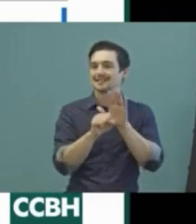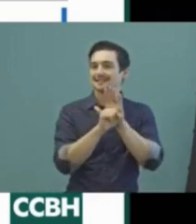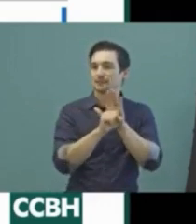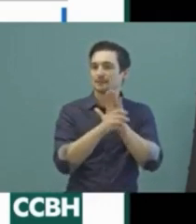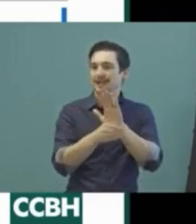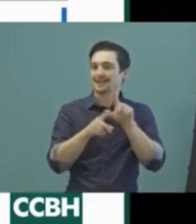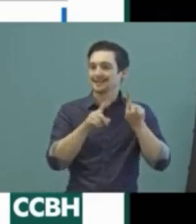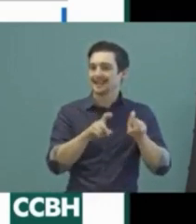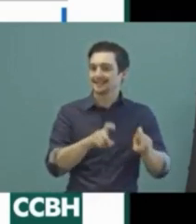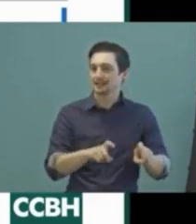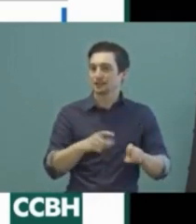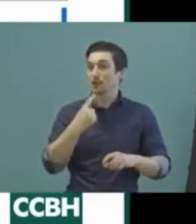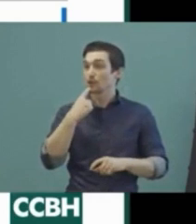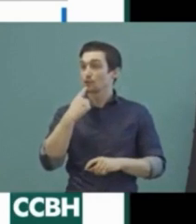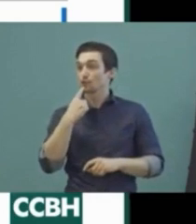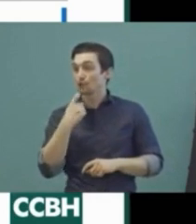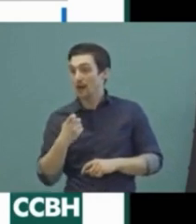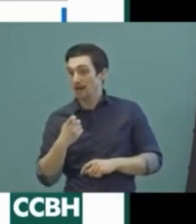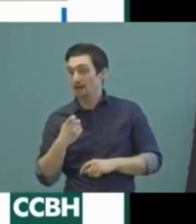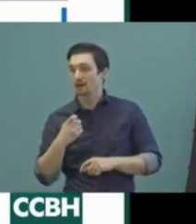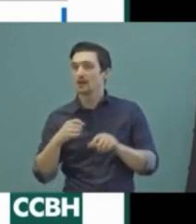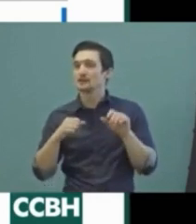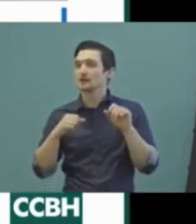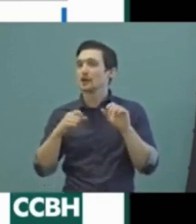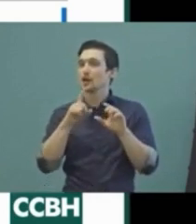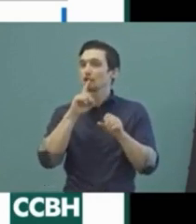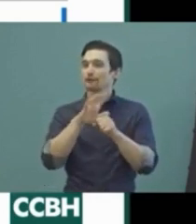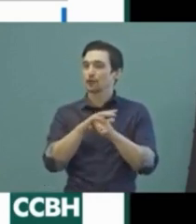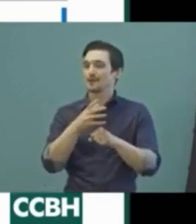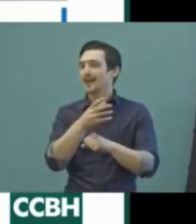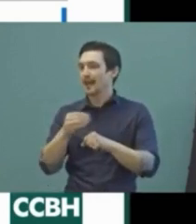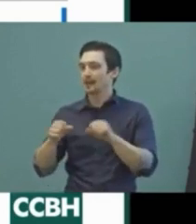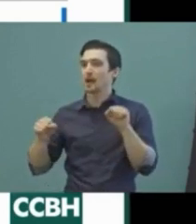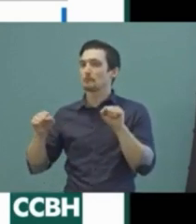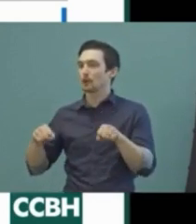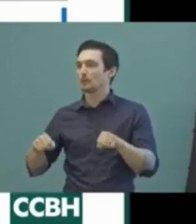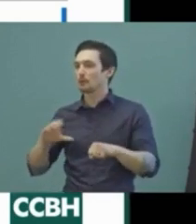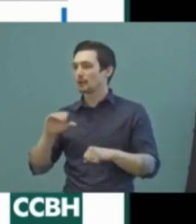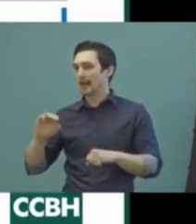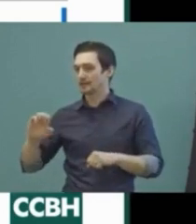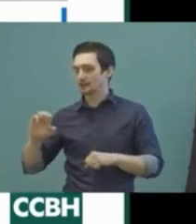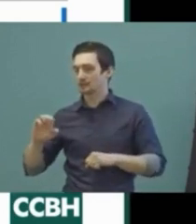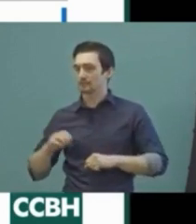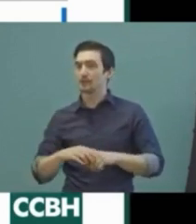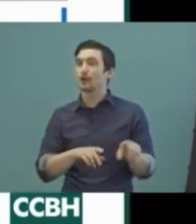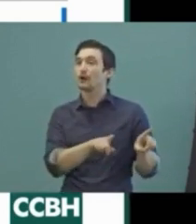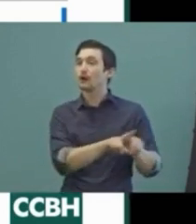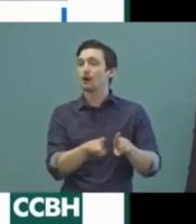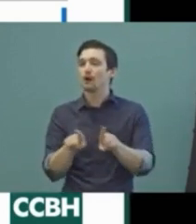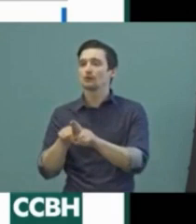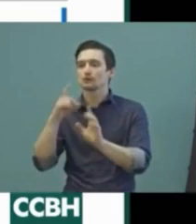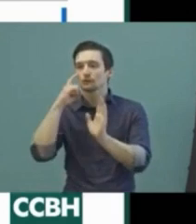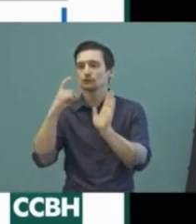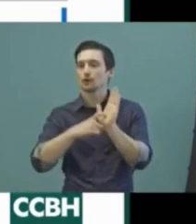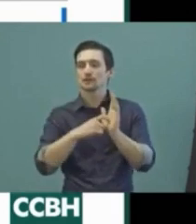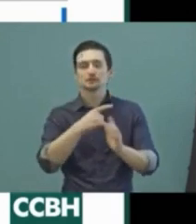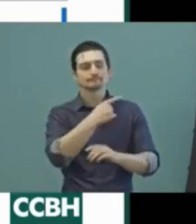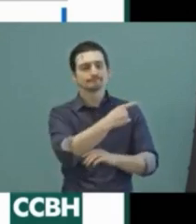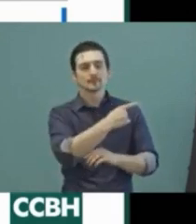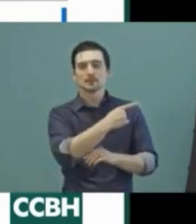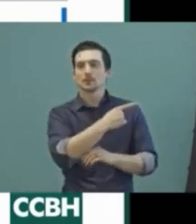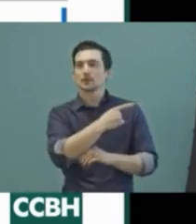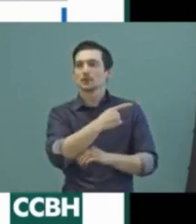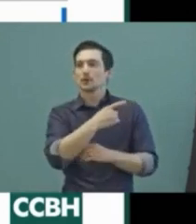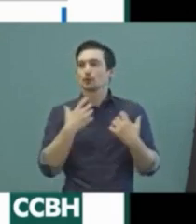see confirmed and probable cases by date of symptom onset. And then you also see